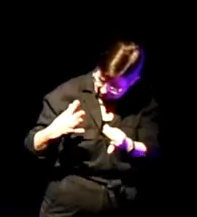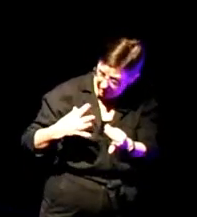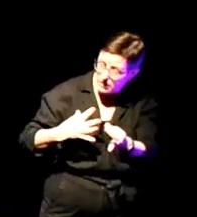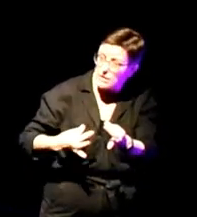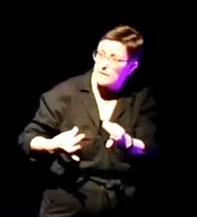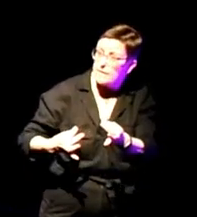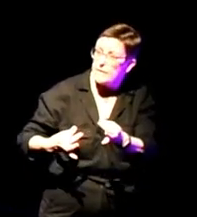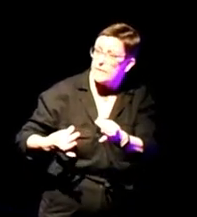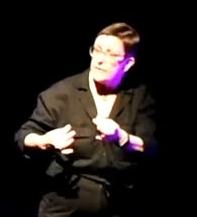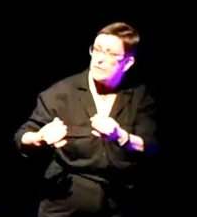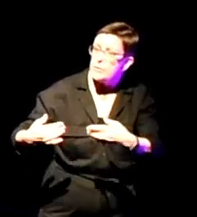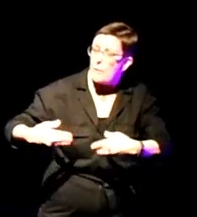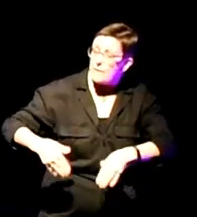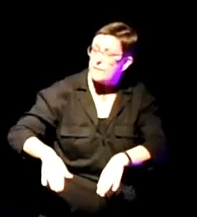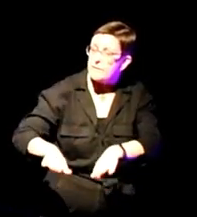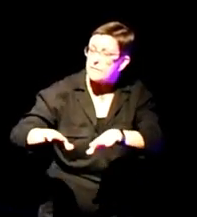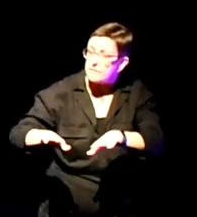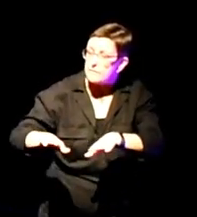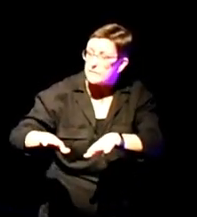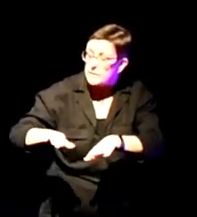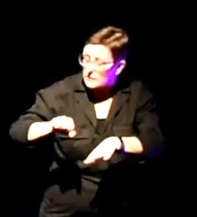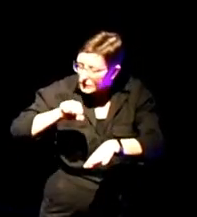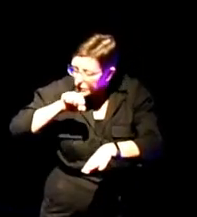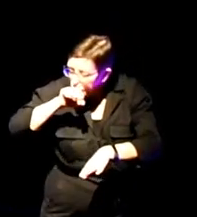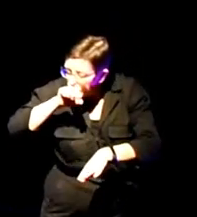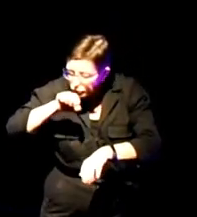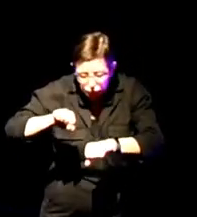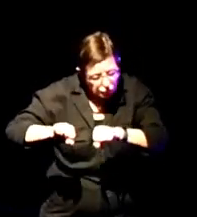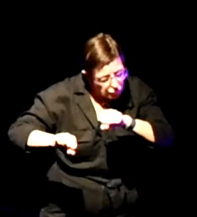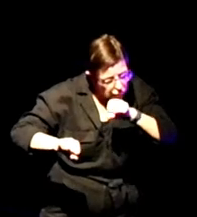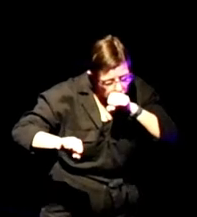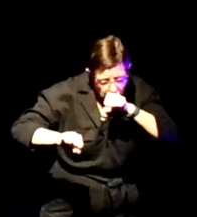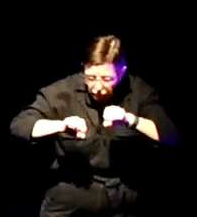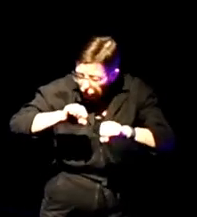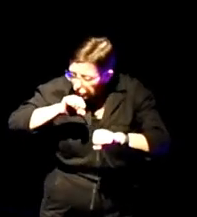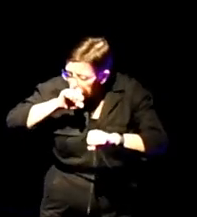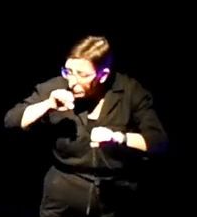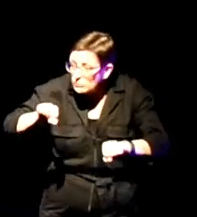feet? I love that of what I love.